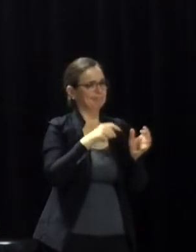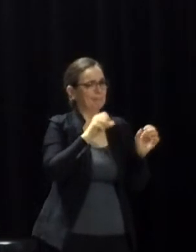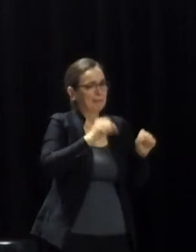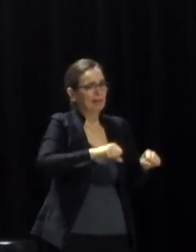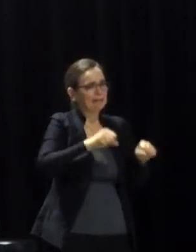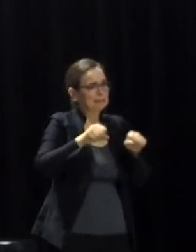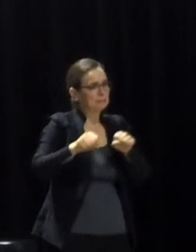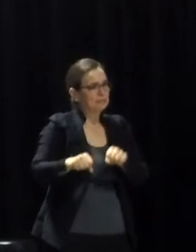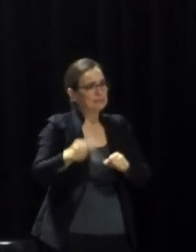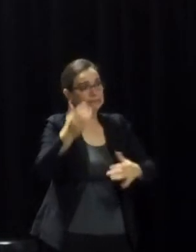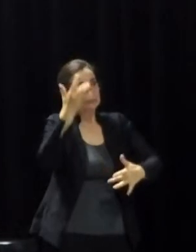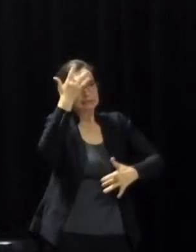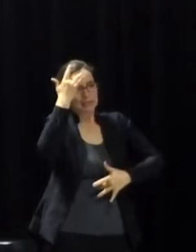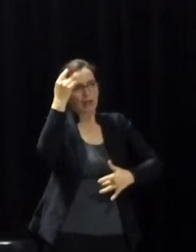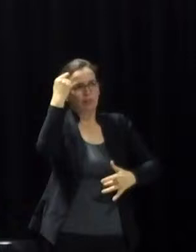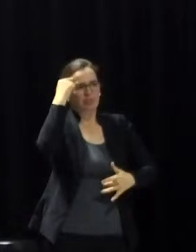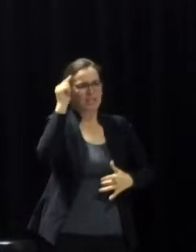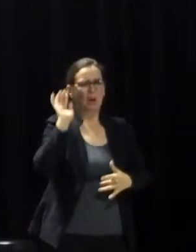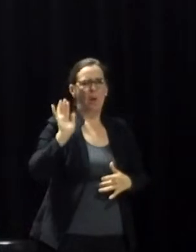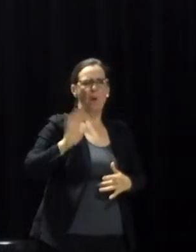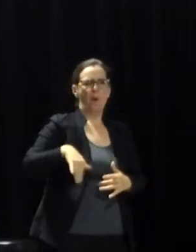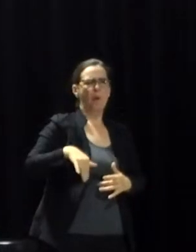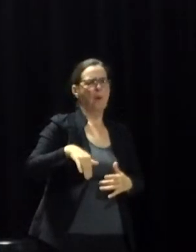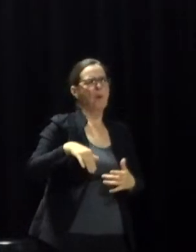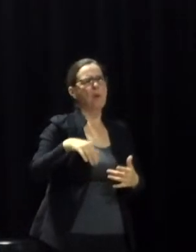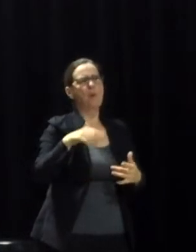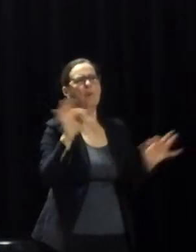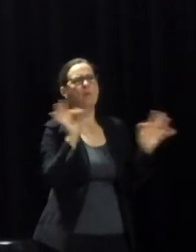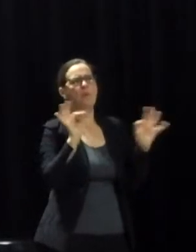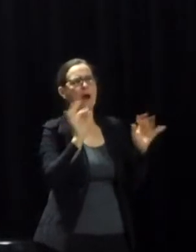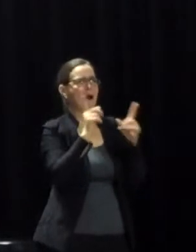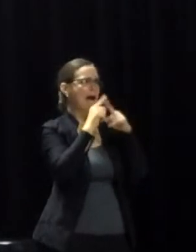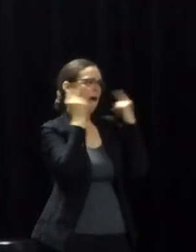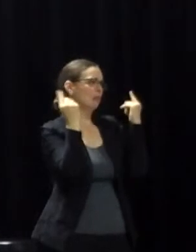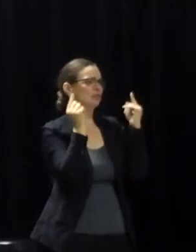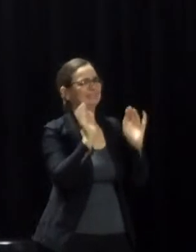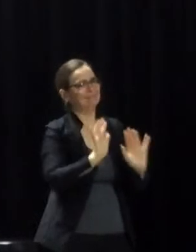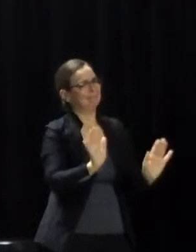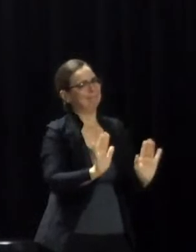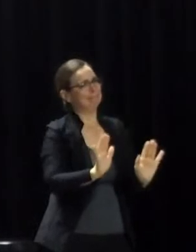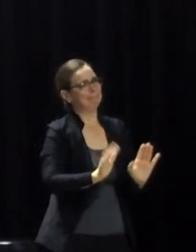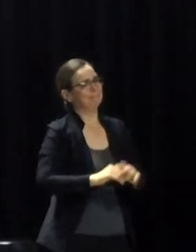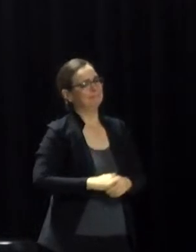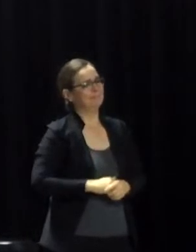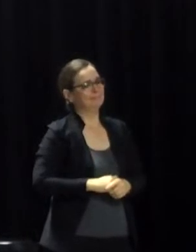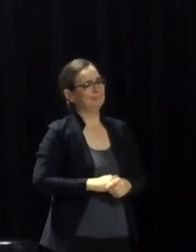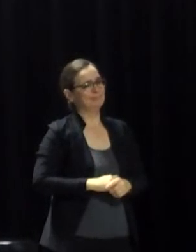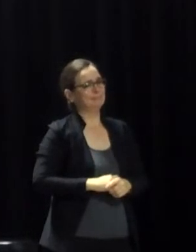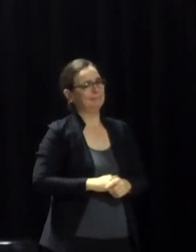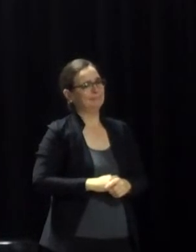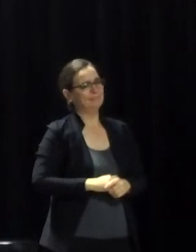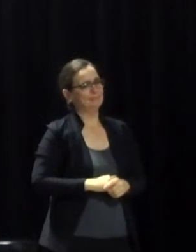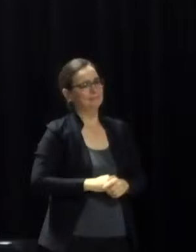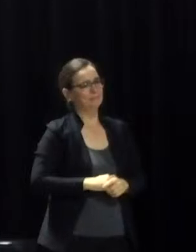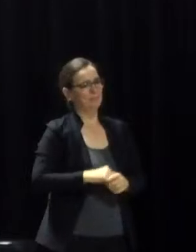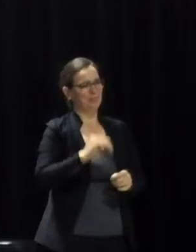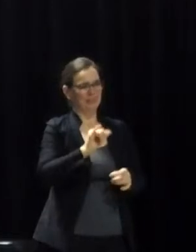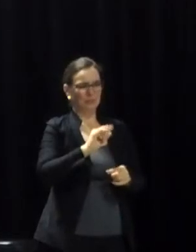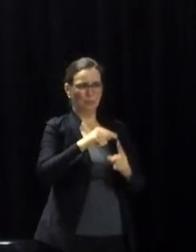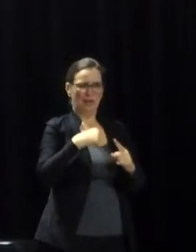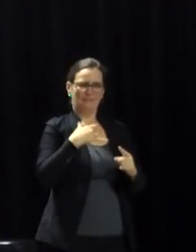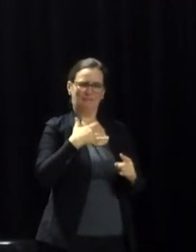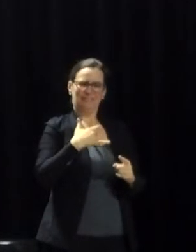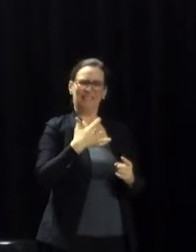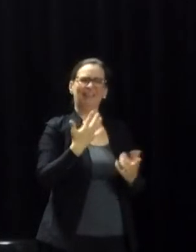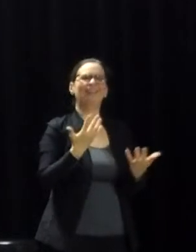places when they have symptoms. And that's where, your heart sinks and you just feel like, why? When you know you are in the